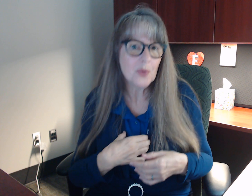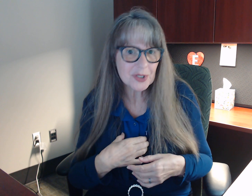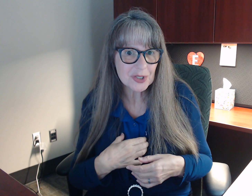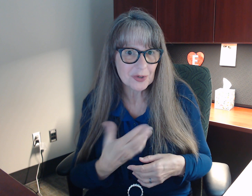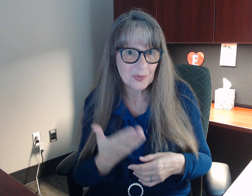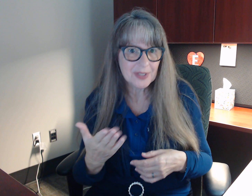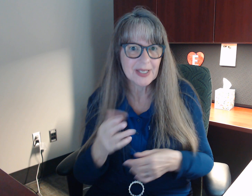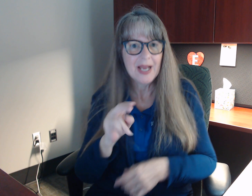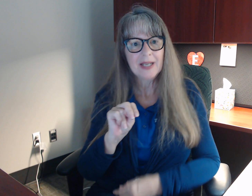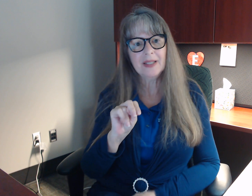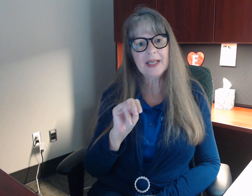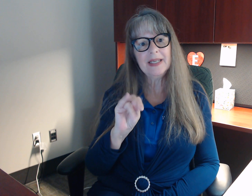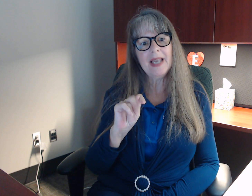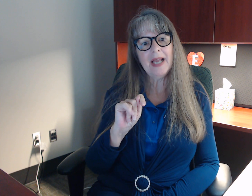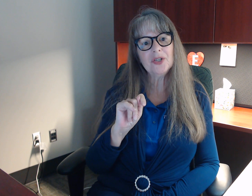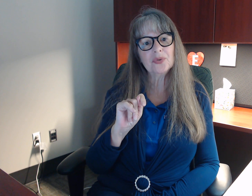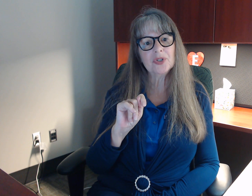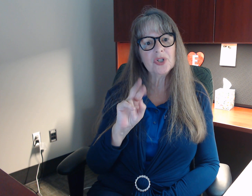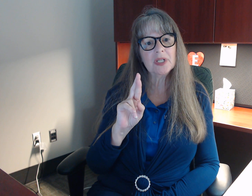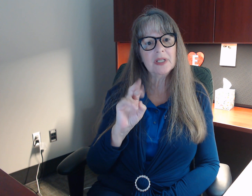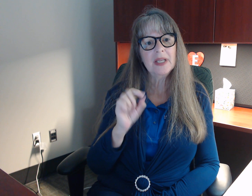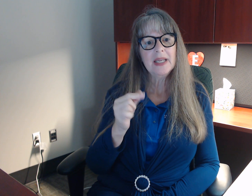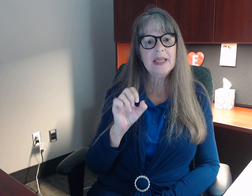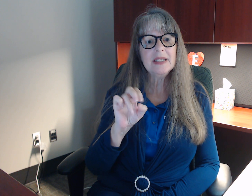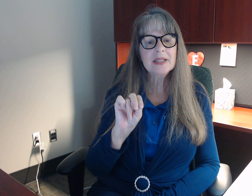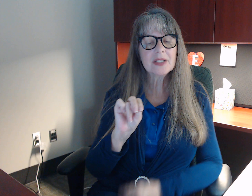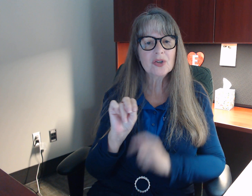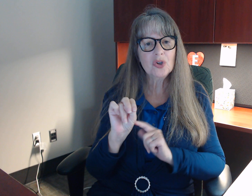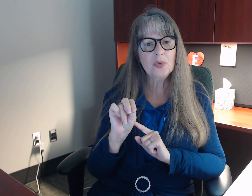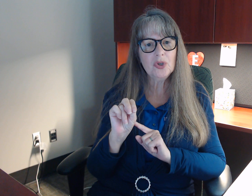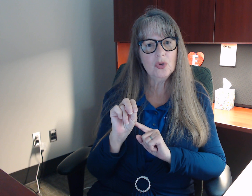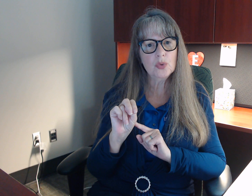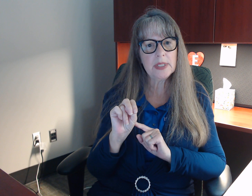there was. Like nitrogen you would use the